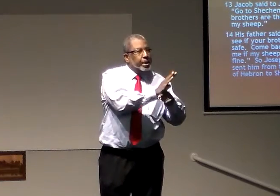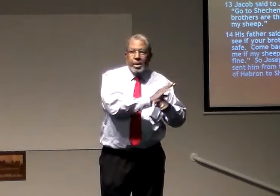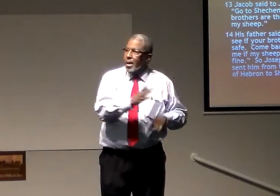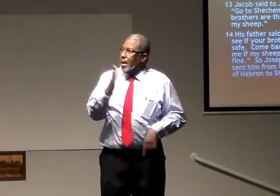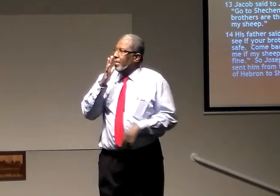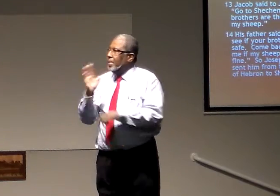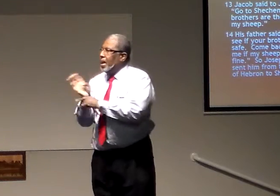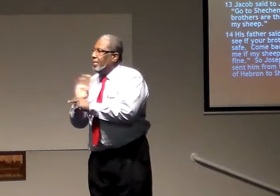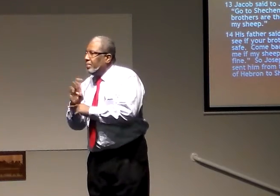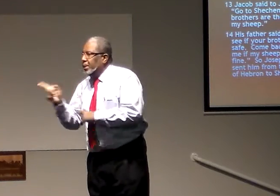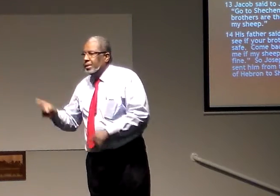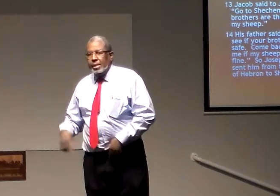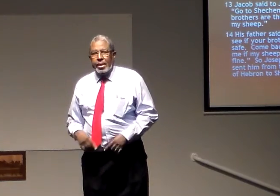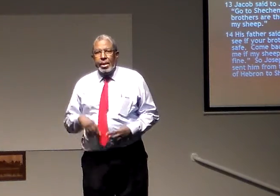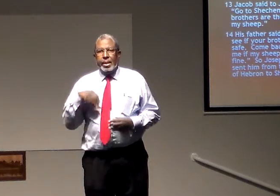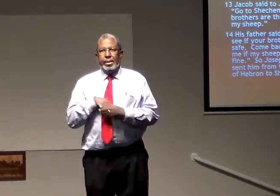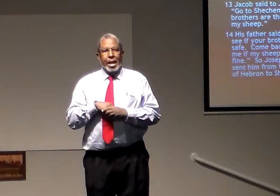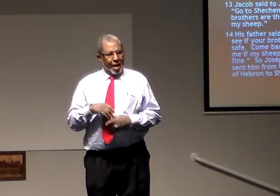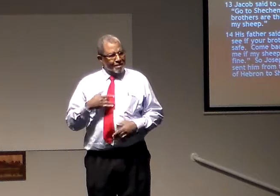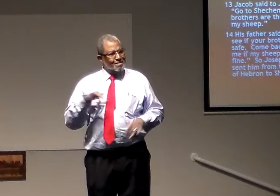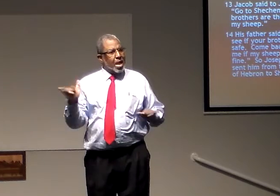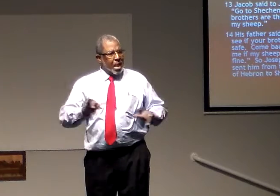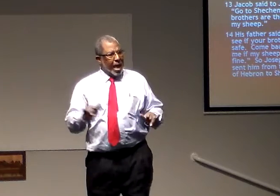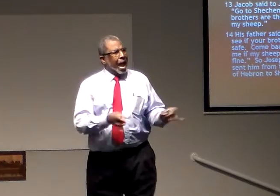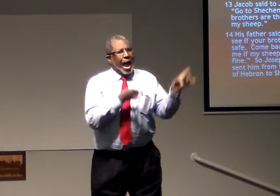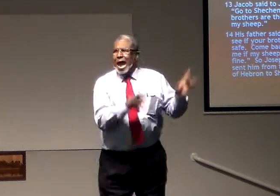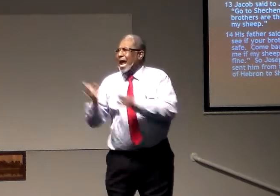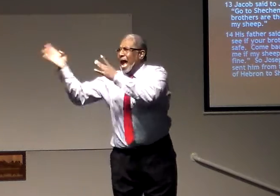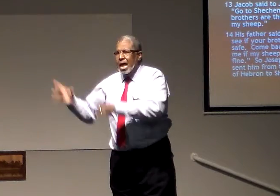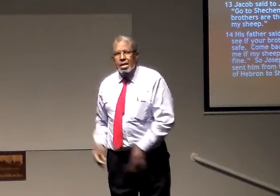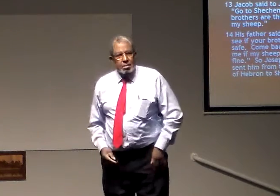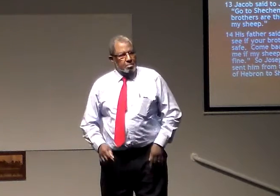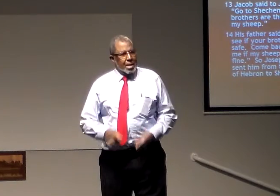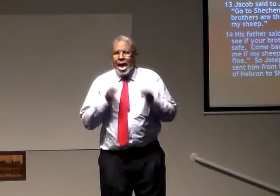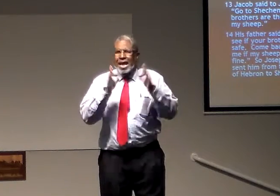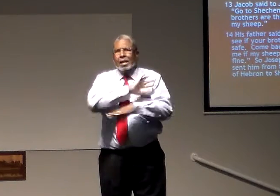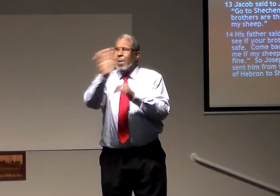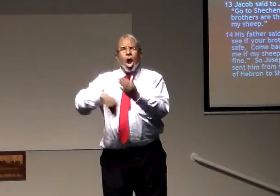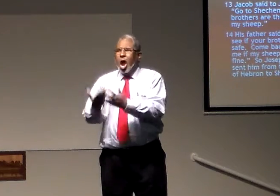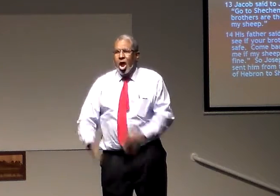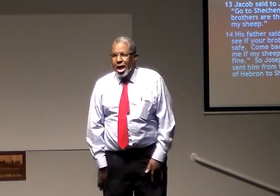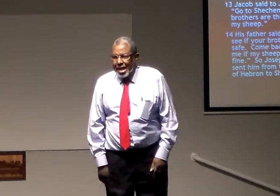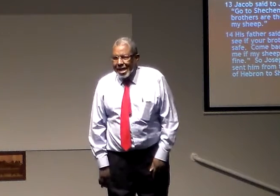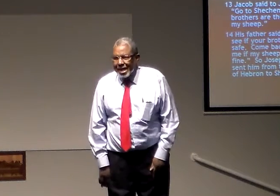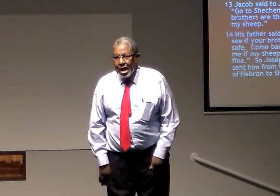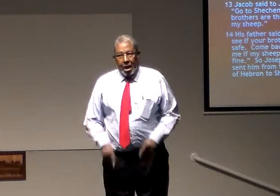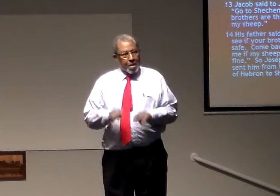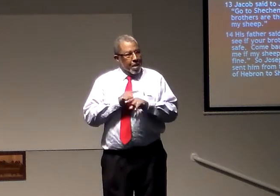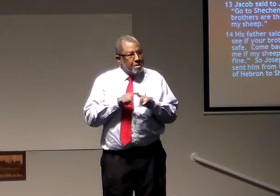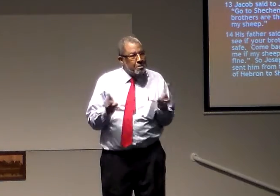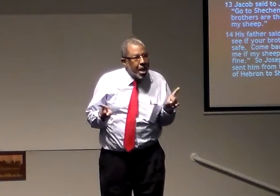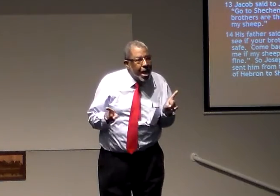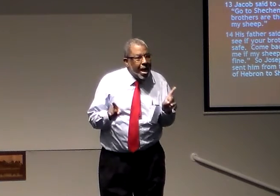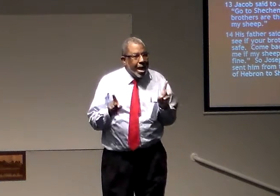Daddy's busy. Mama's busy. I feel like I hated both of them. I hate them all.